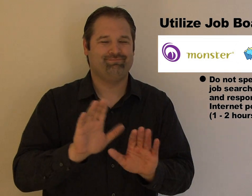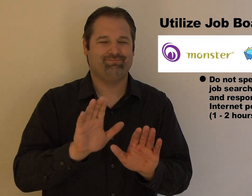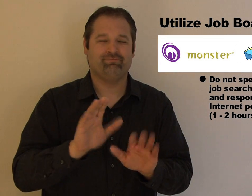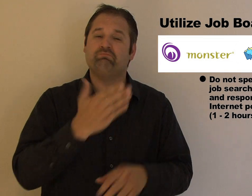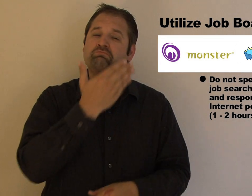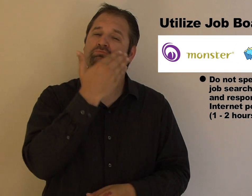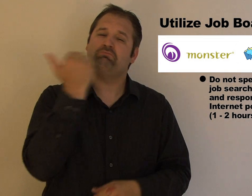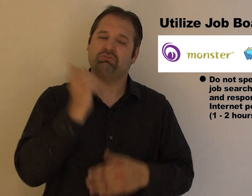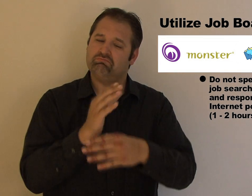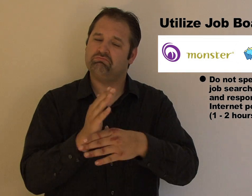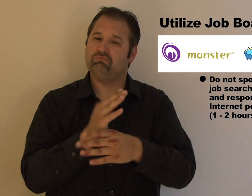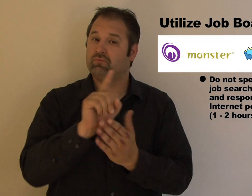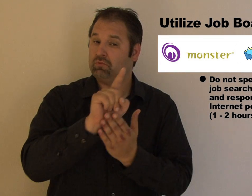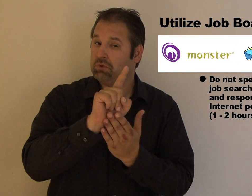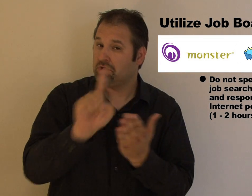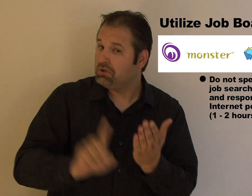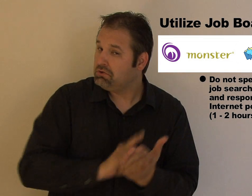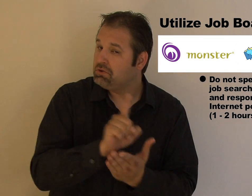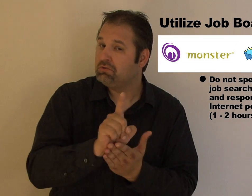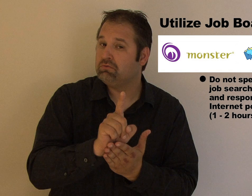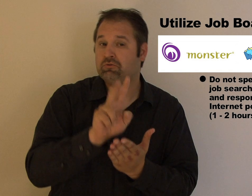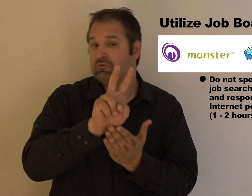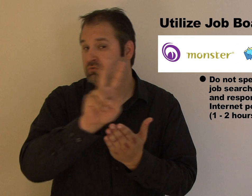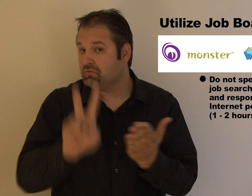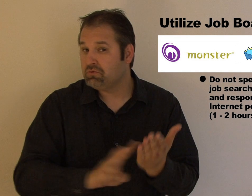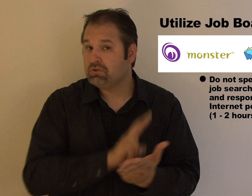day is sufficient.